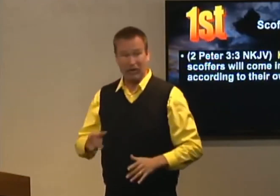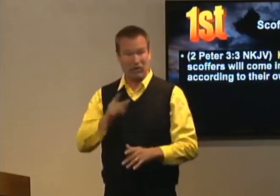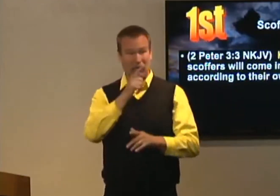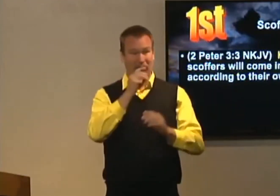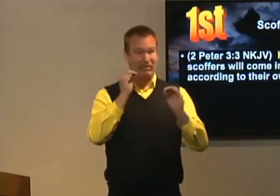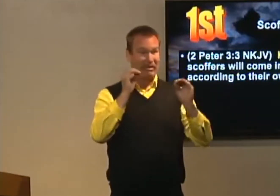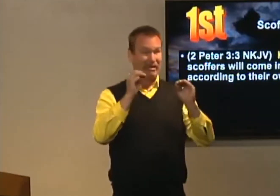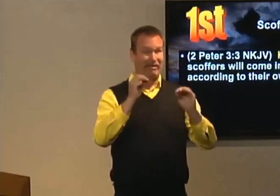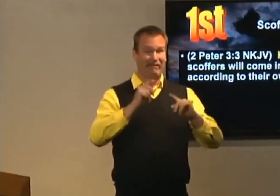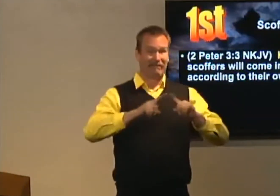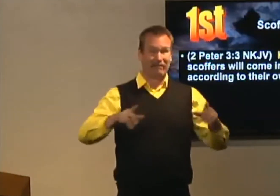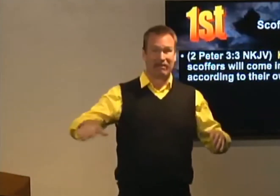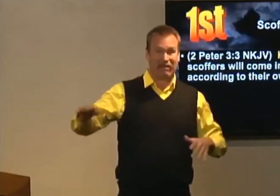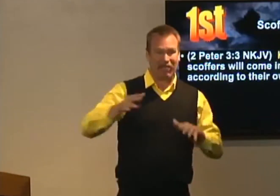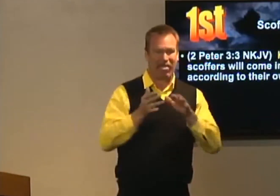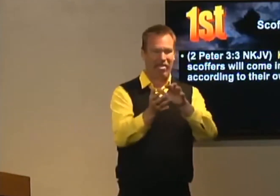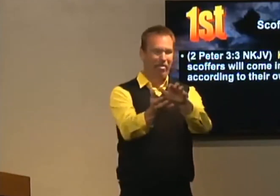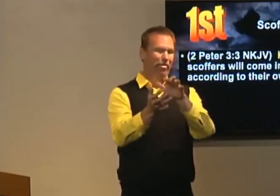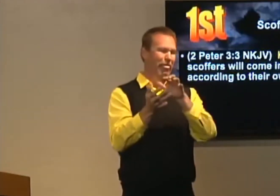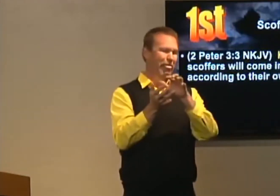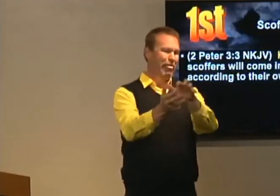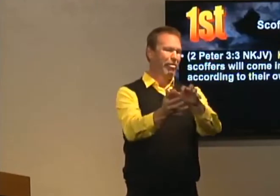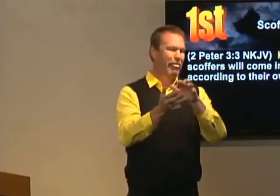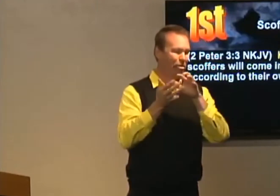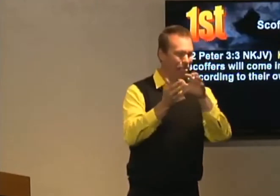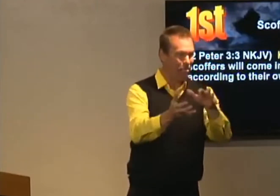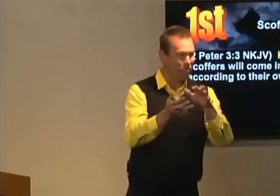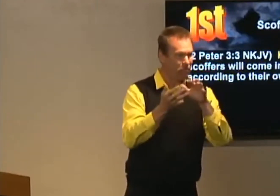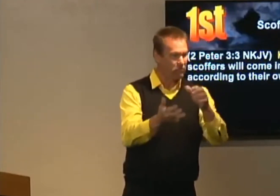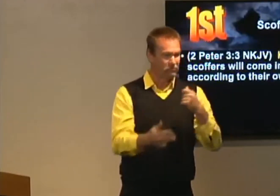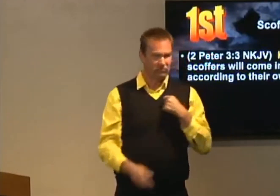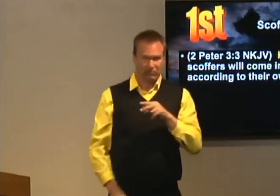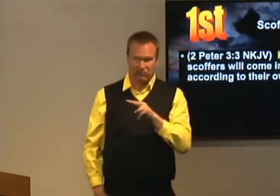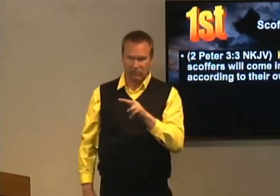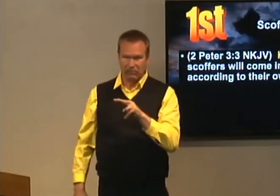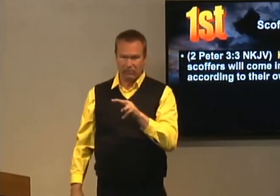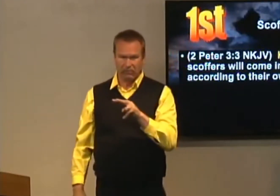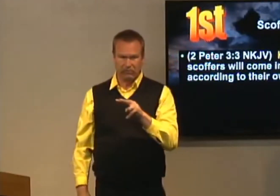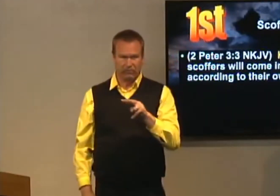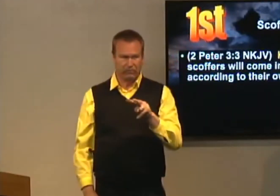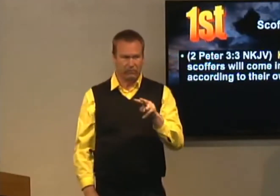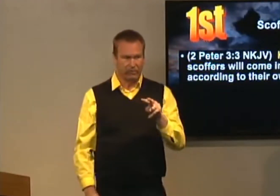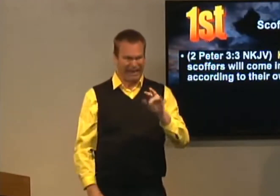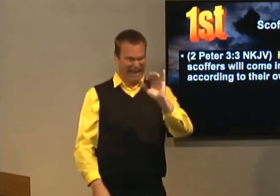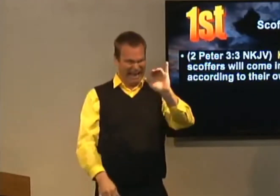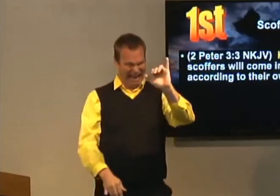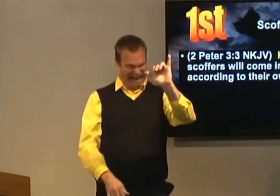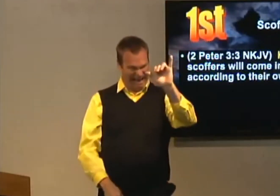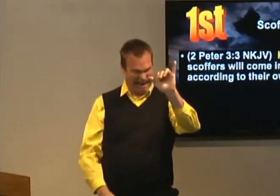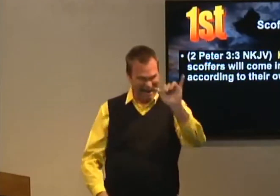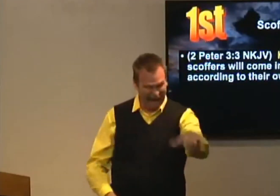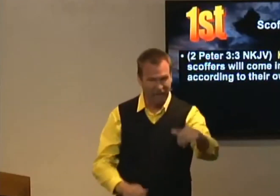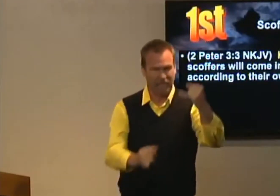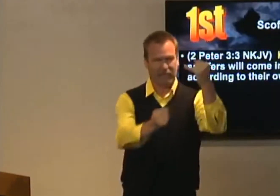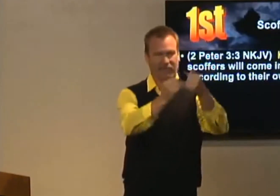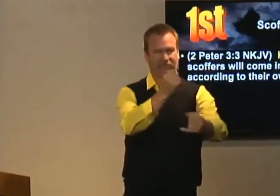We see them. We see that right now. We see these people doing that. When you look around, and it's